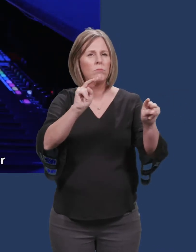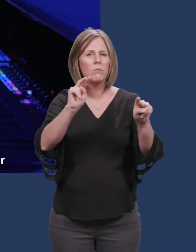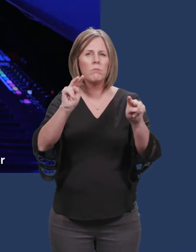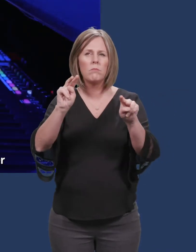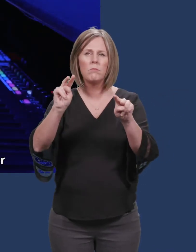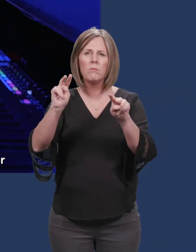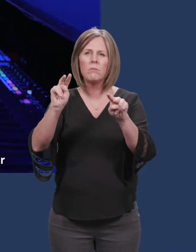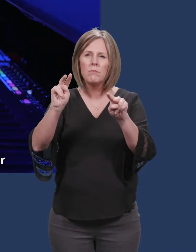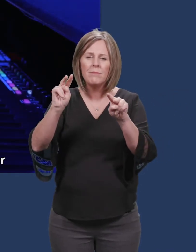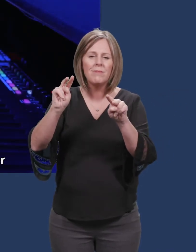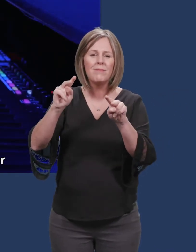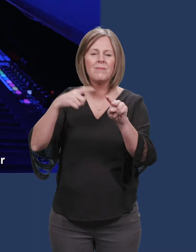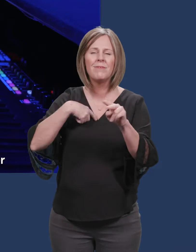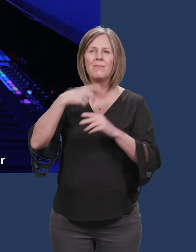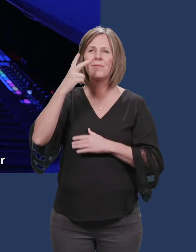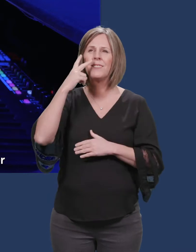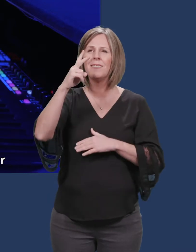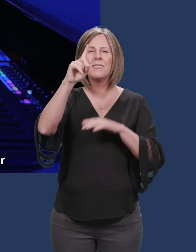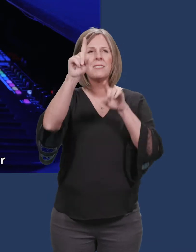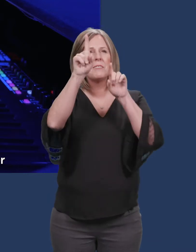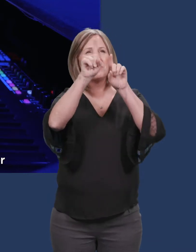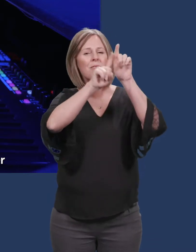made, I see the